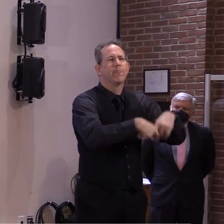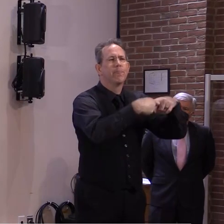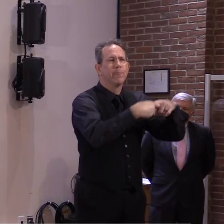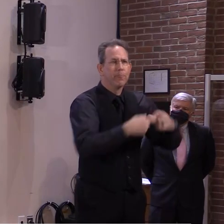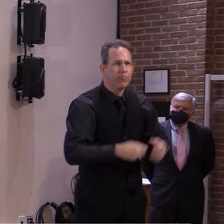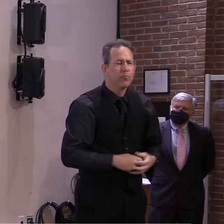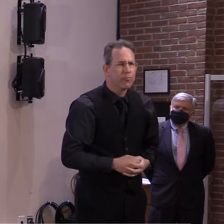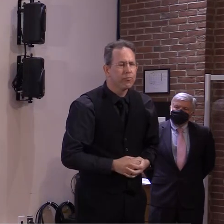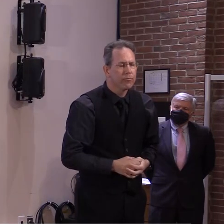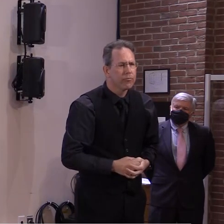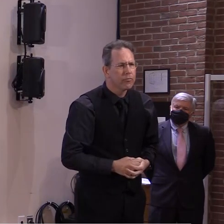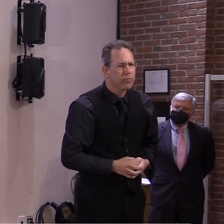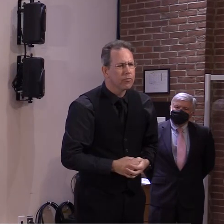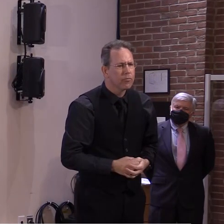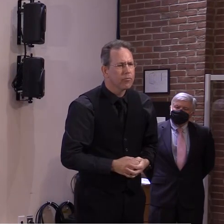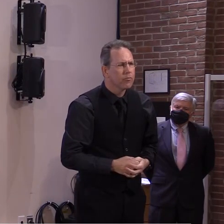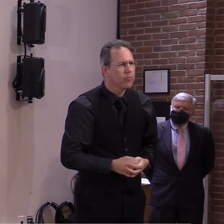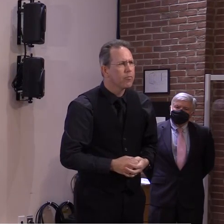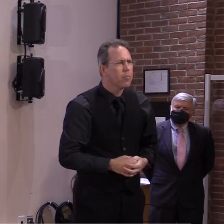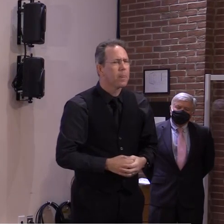Oh, great. Thank you so much.